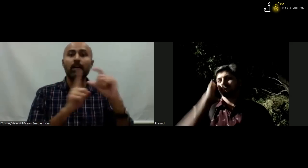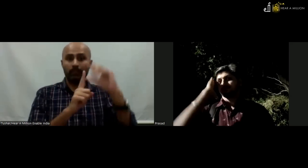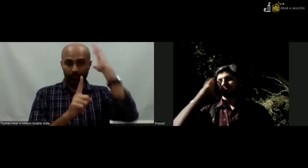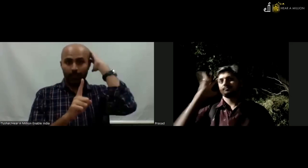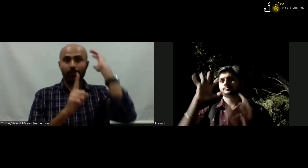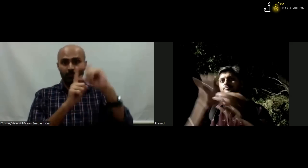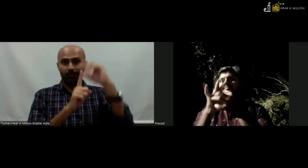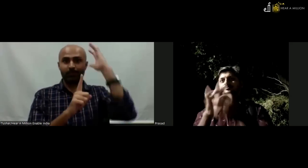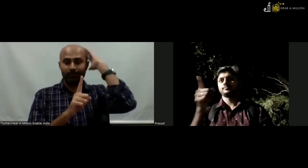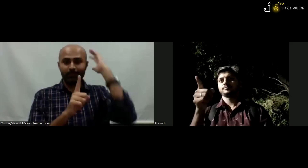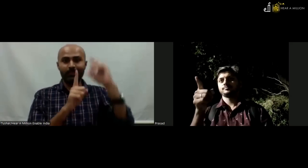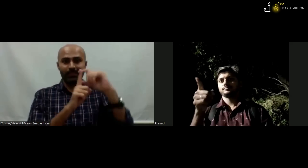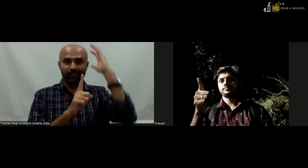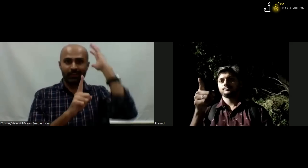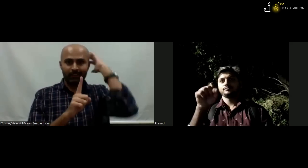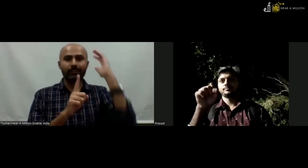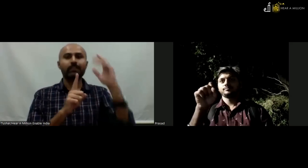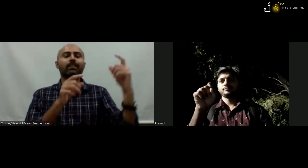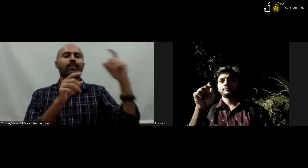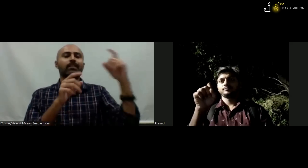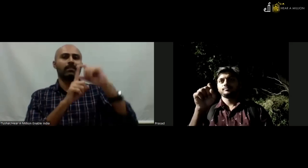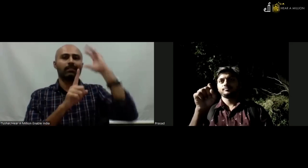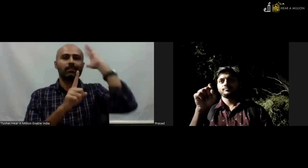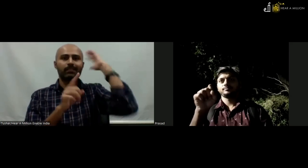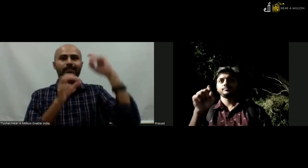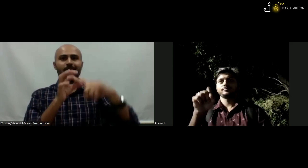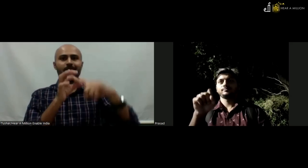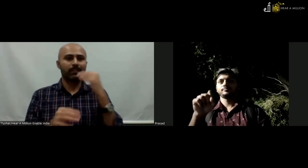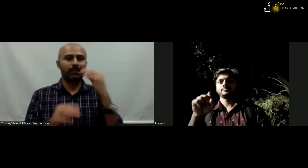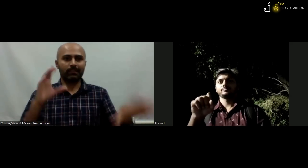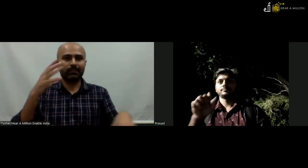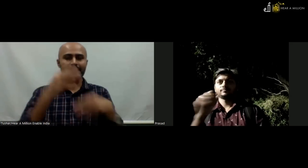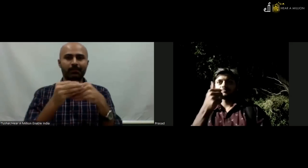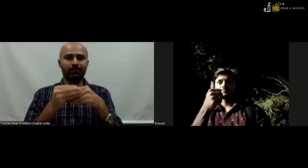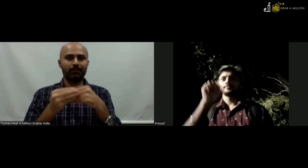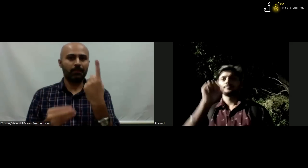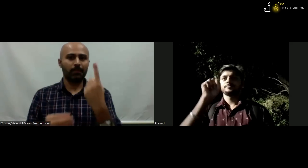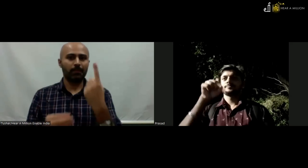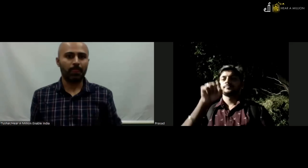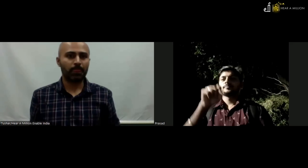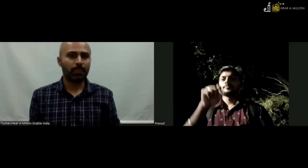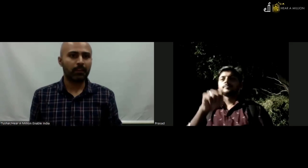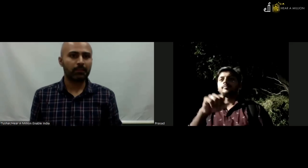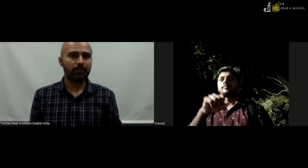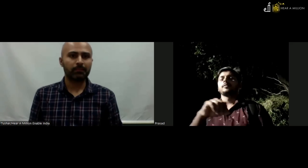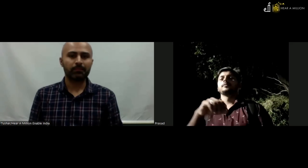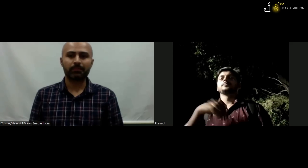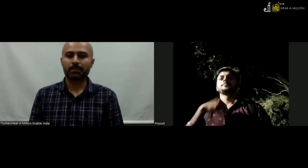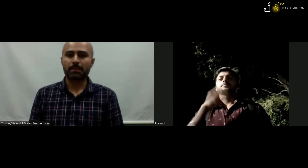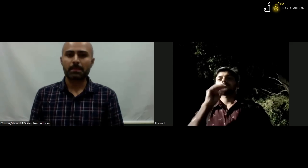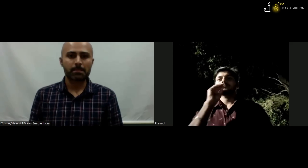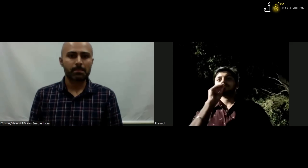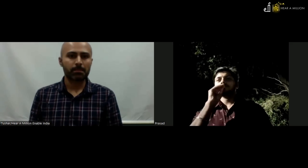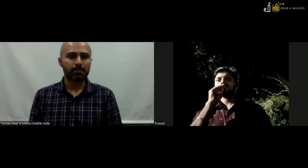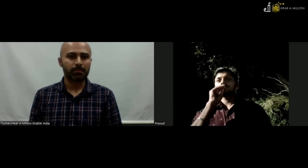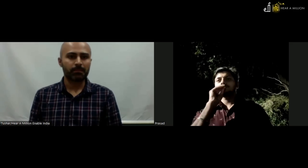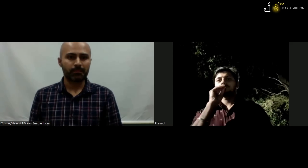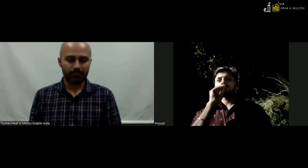Deepak. To Deepak, I would like to ask you. Okay, can we have Deepak, please?